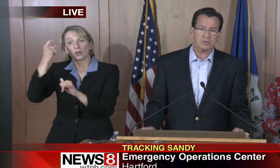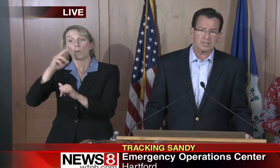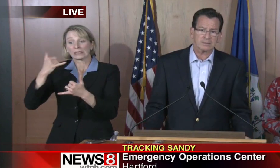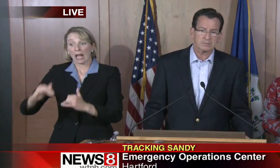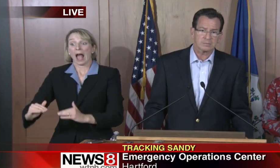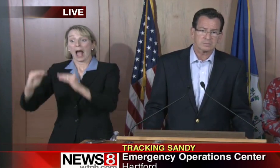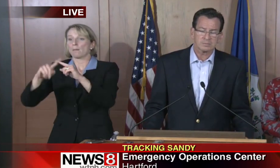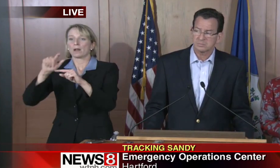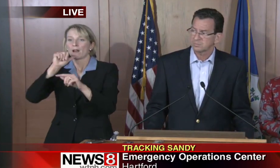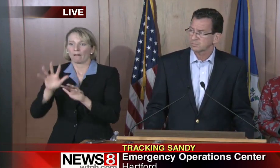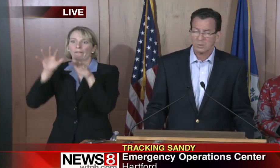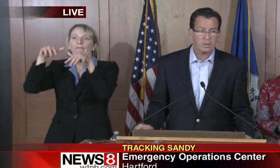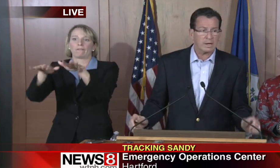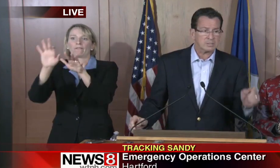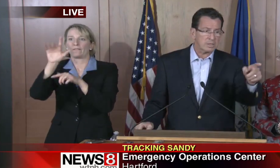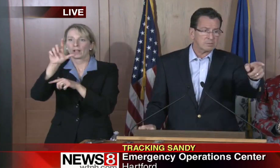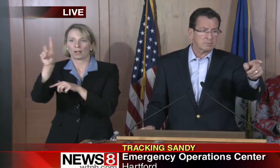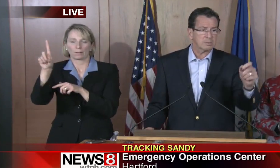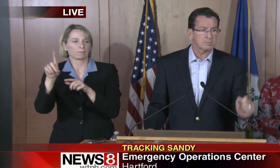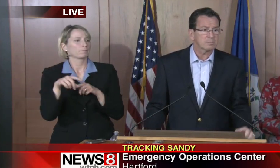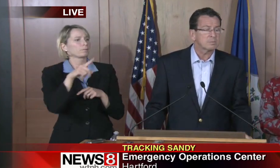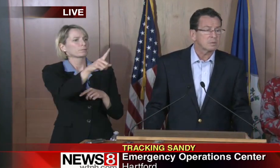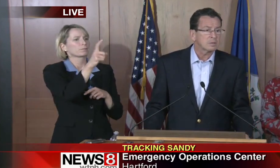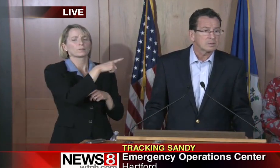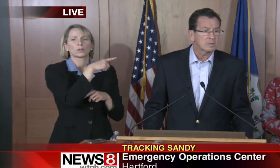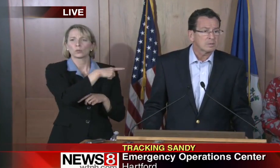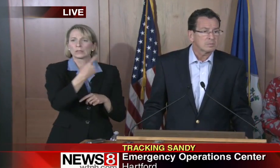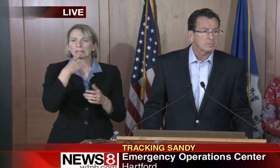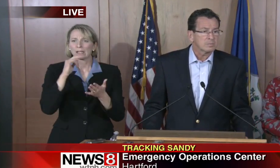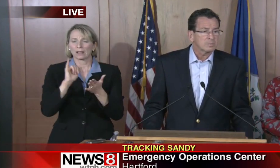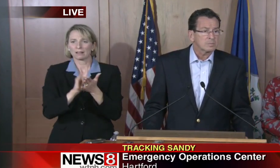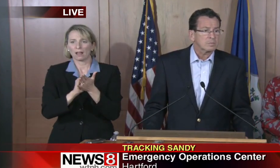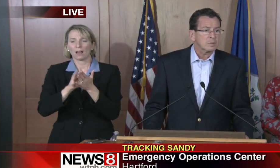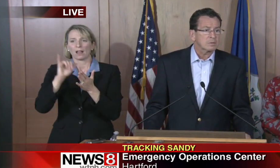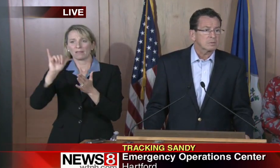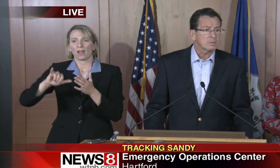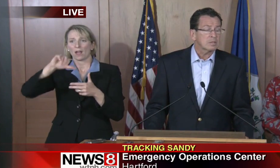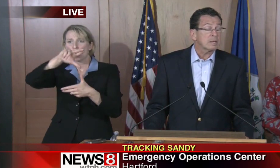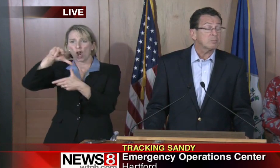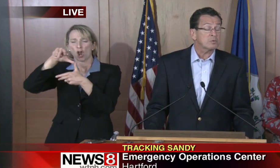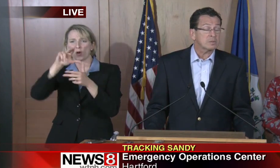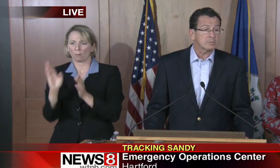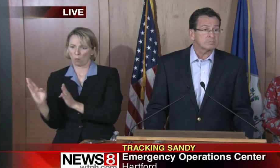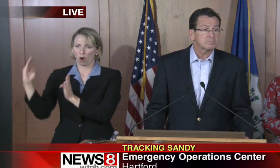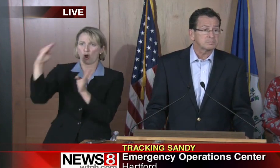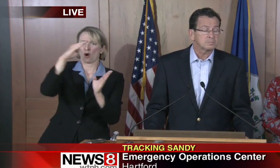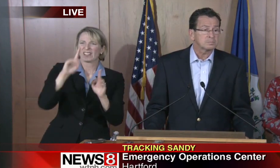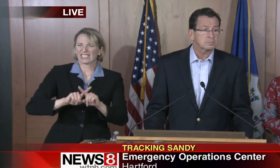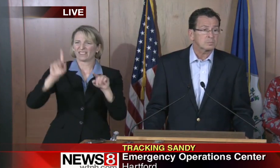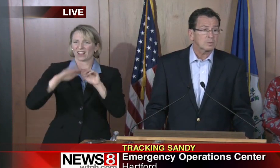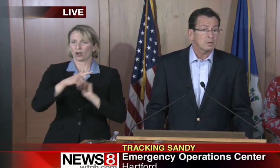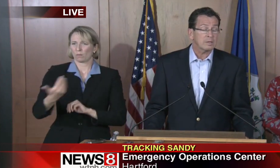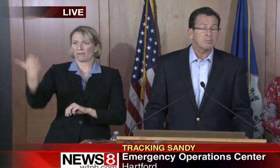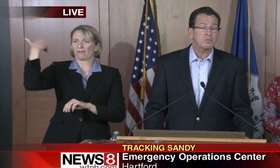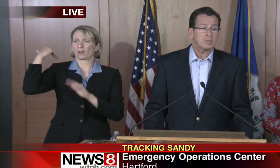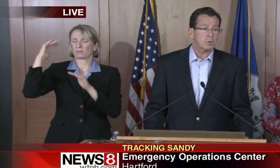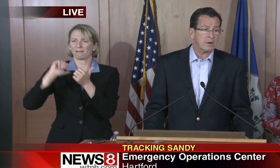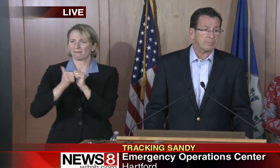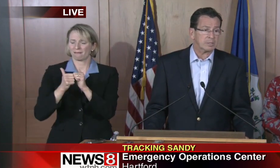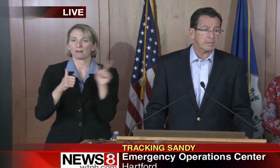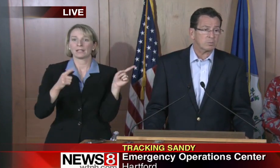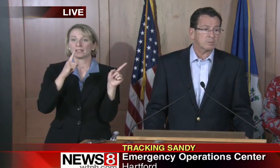wouldn't be at flooding. Was acting a little differently than you had. It moves. Anticipated, so how so? It